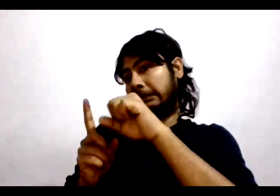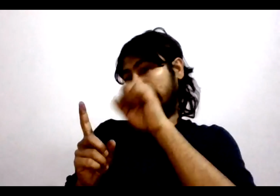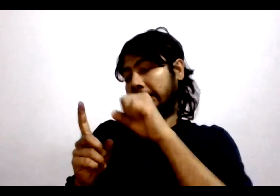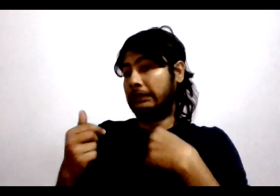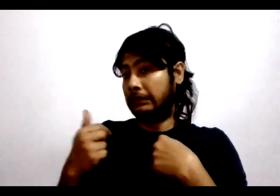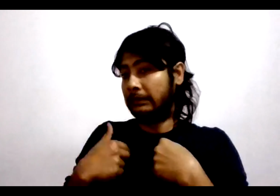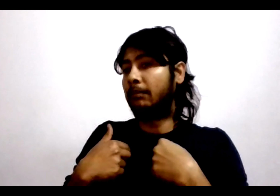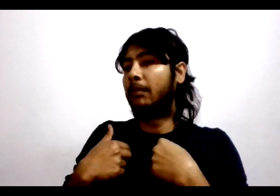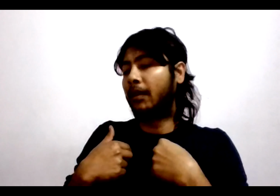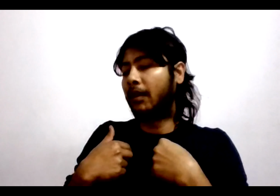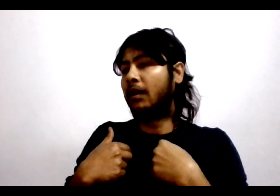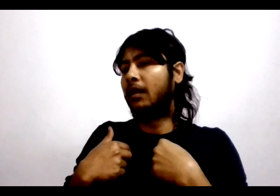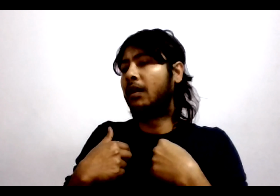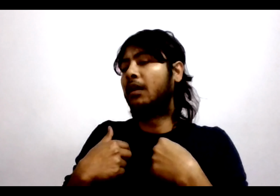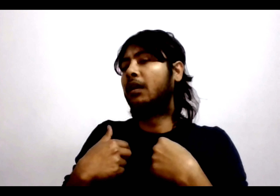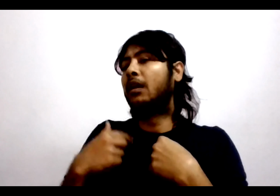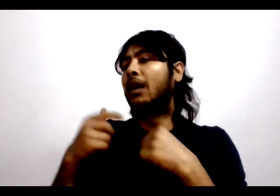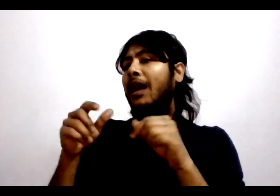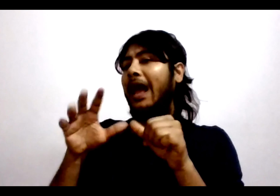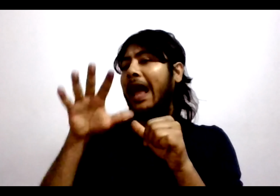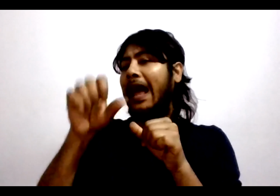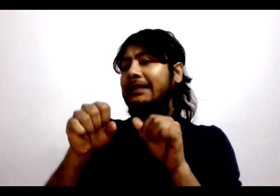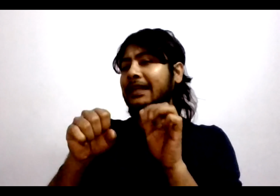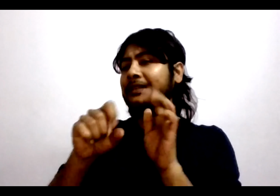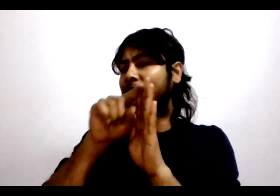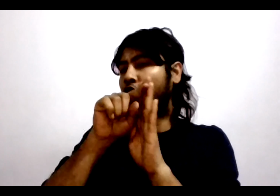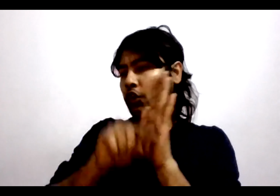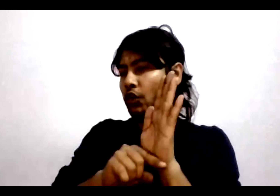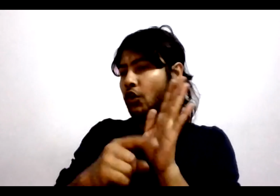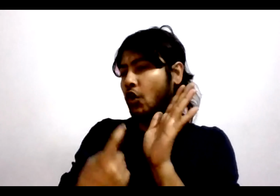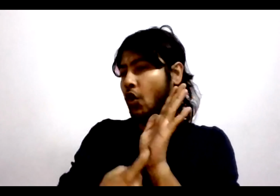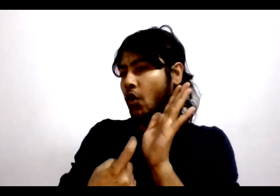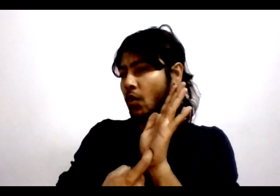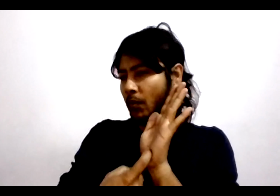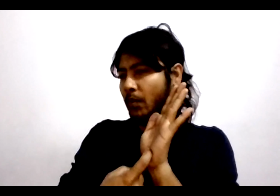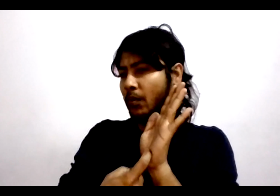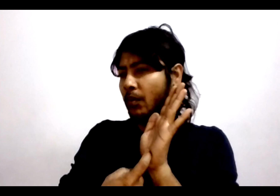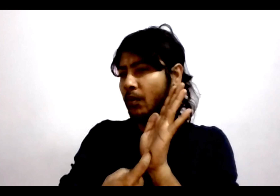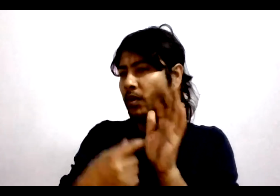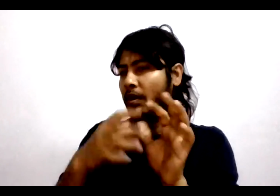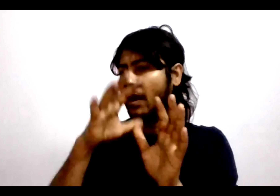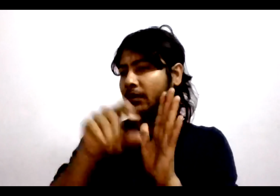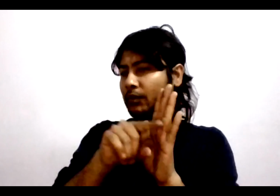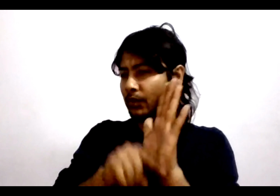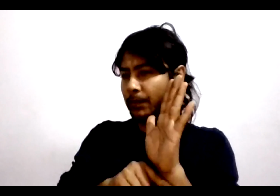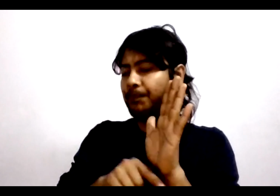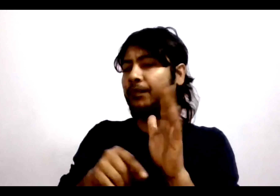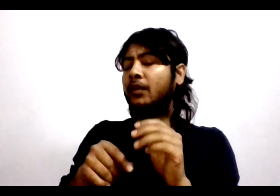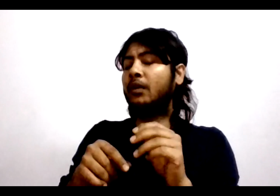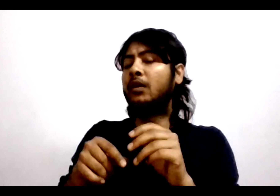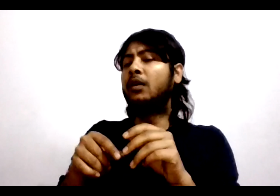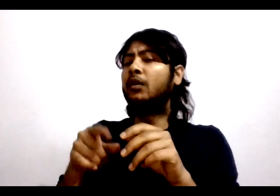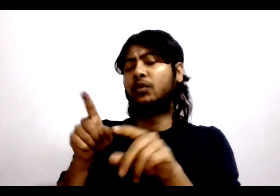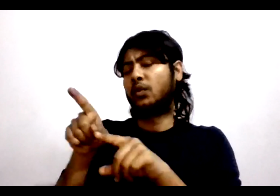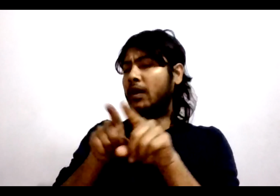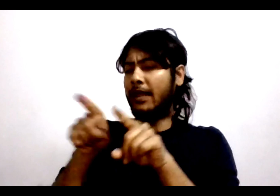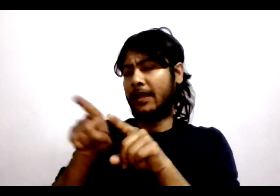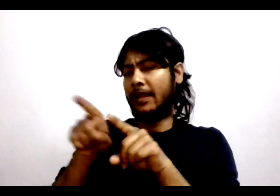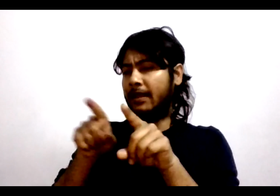the accessibility norms, they have defined some, suppose that I'm going to have to do